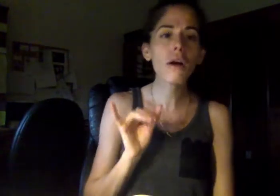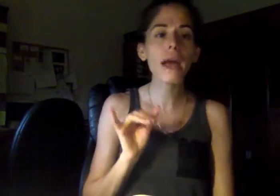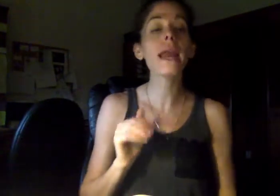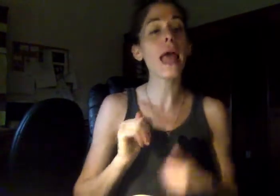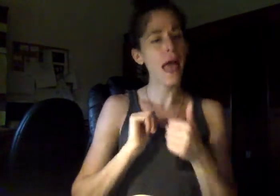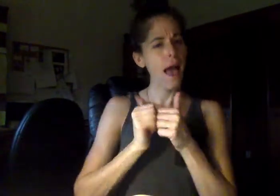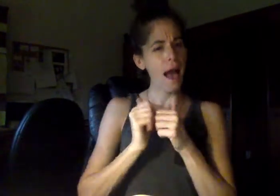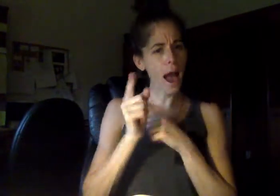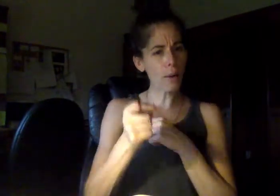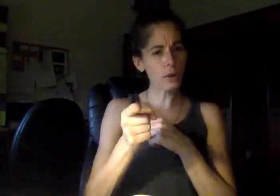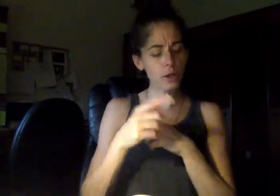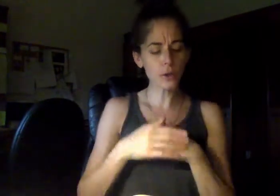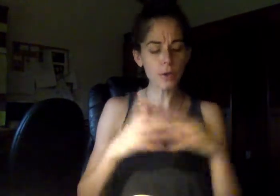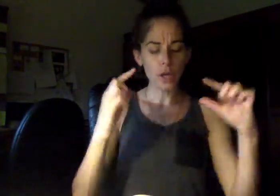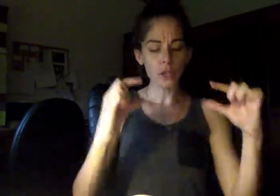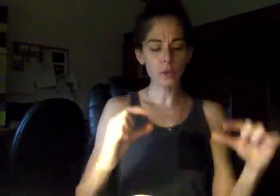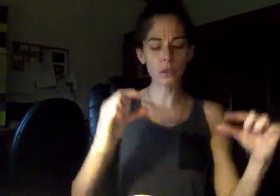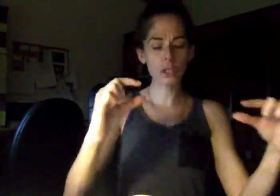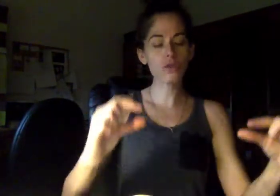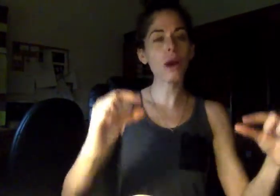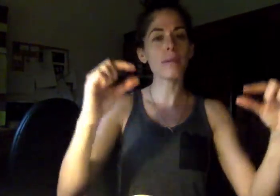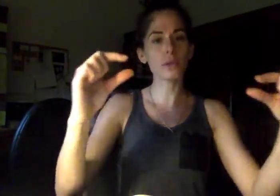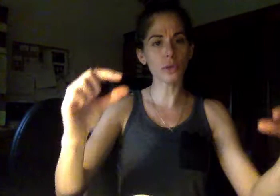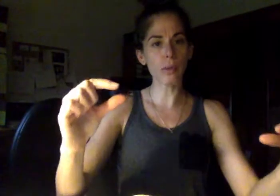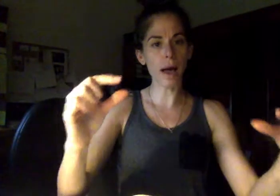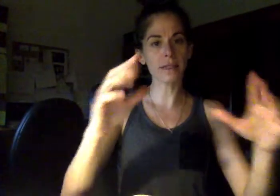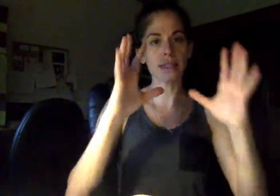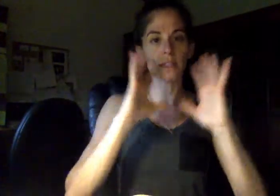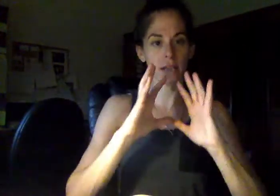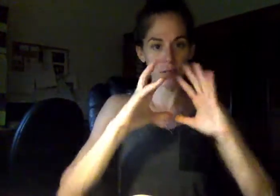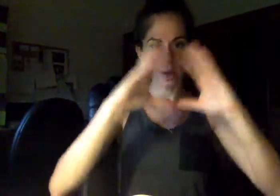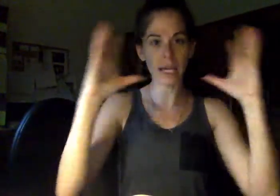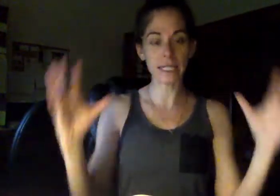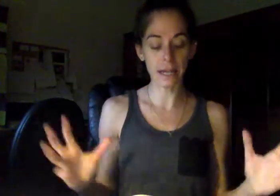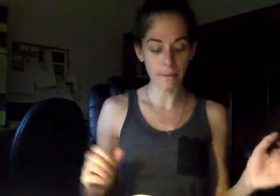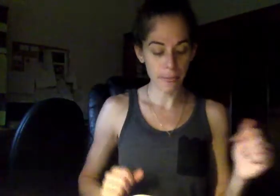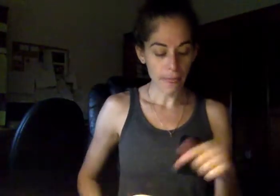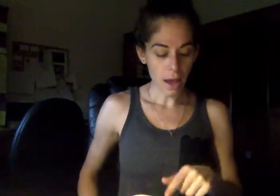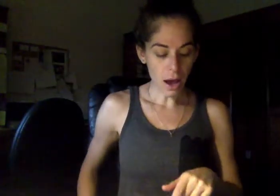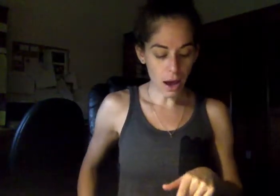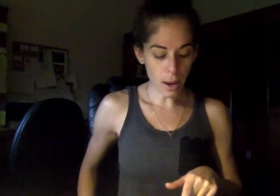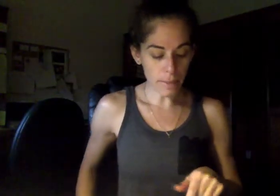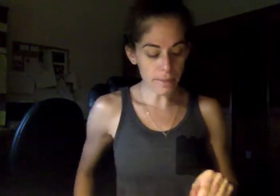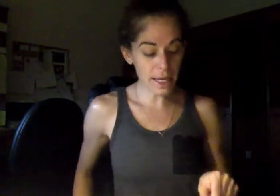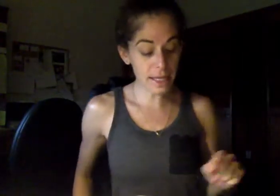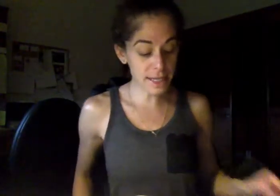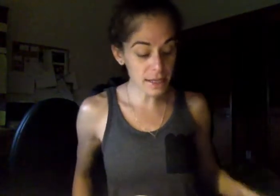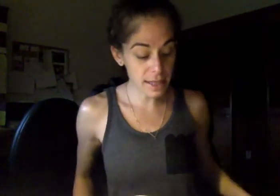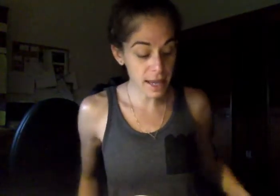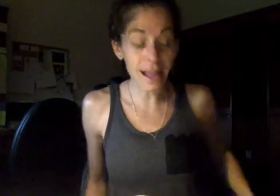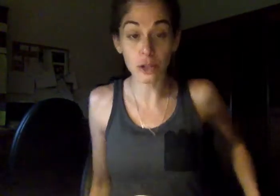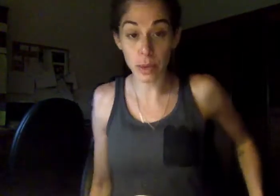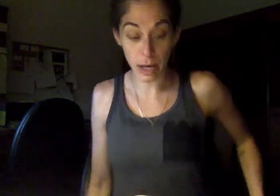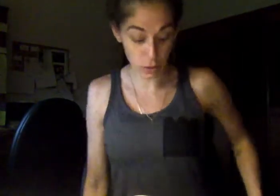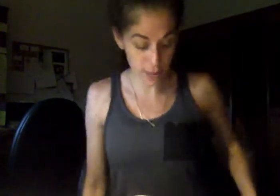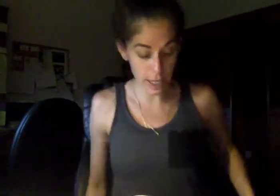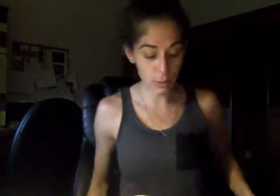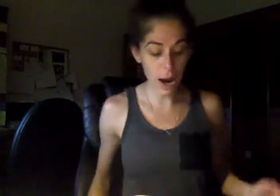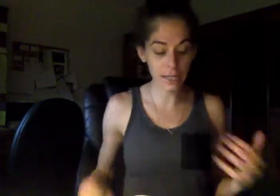right. How are you? So I'm just describing those little boxes to give you an idea. It does say classroom exercise. Practice